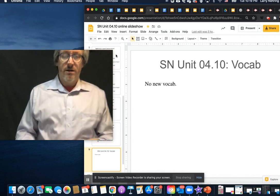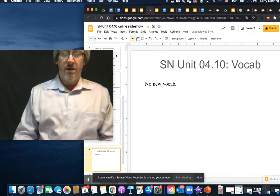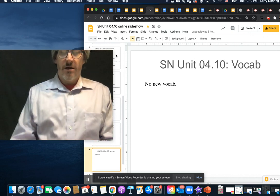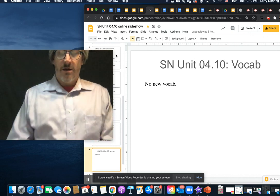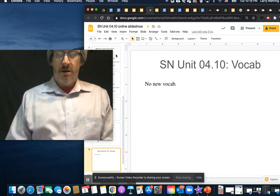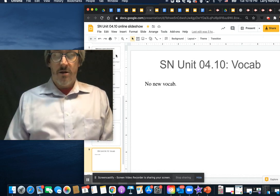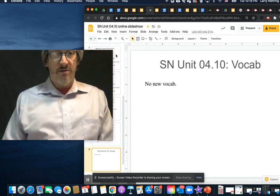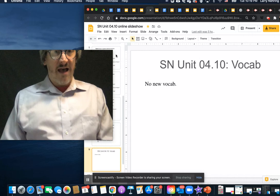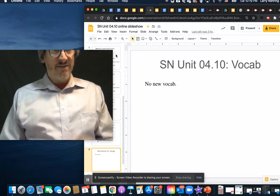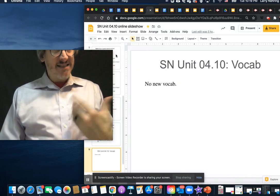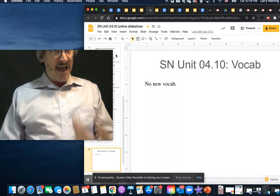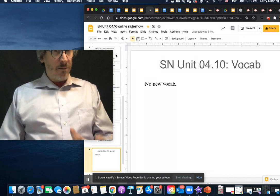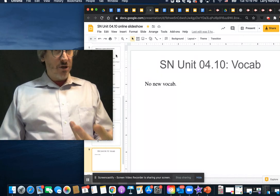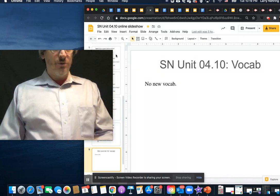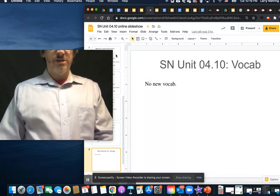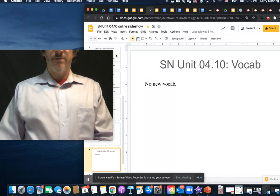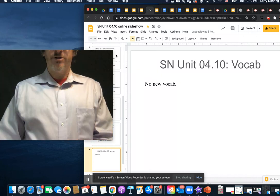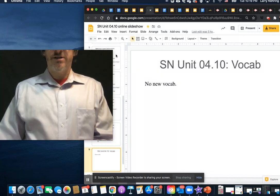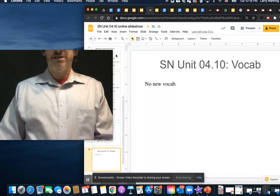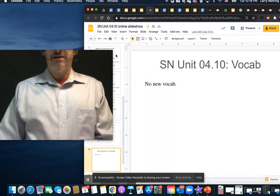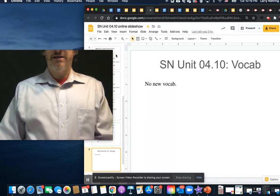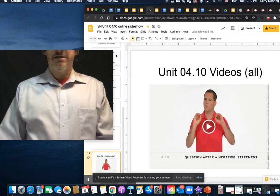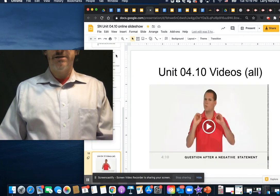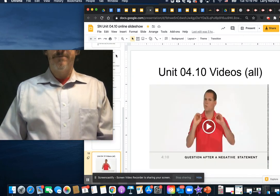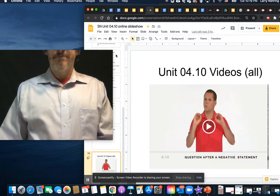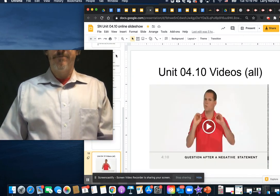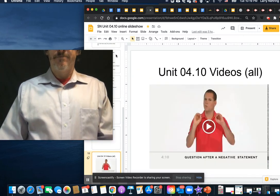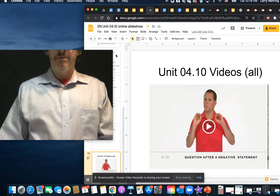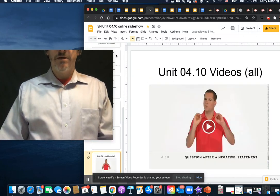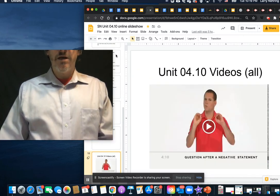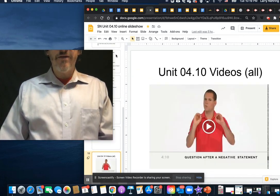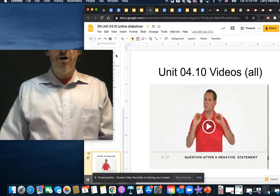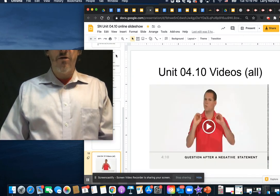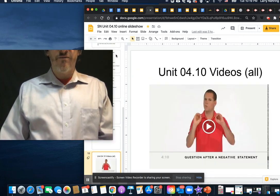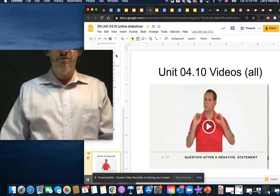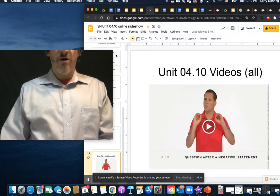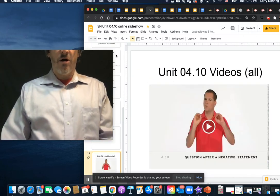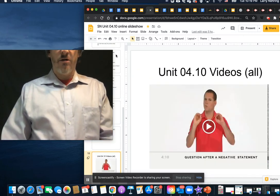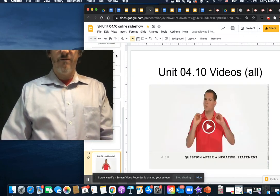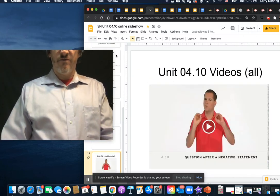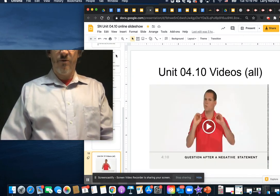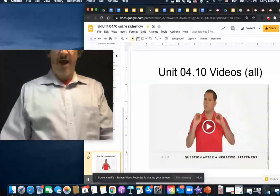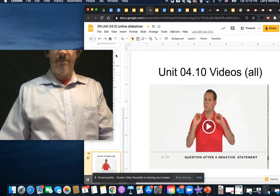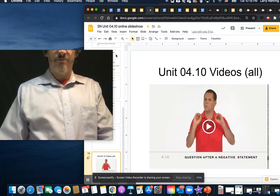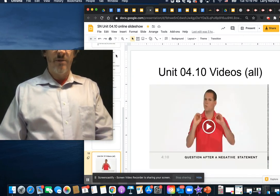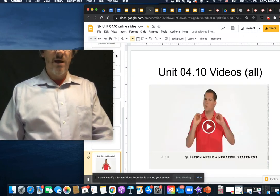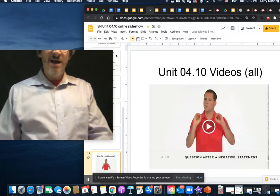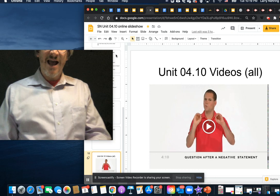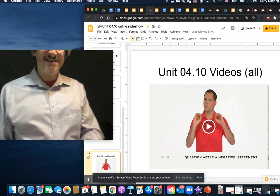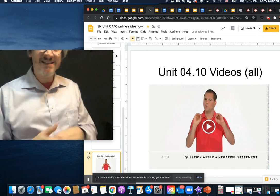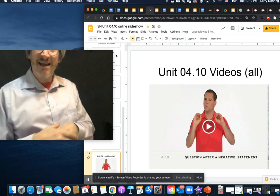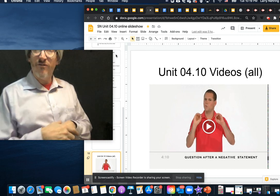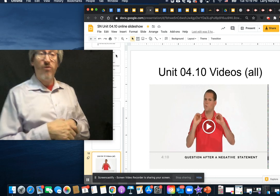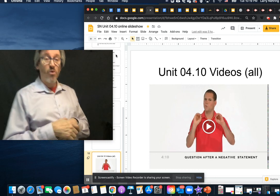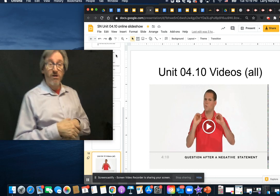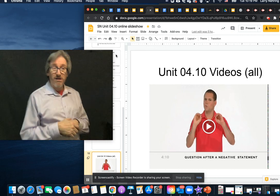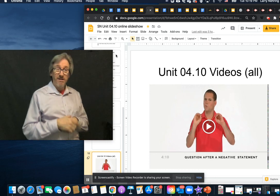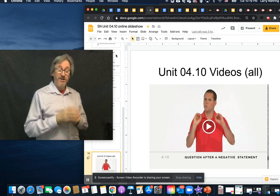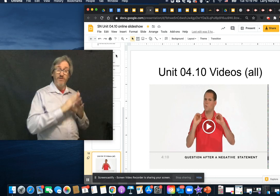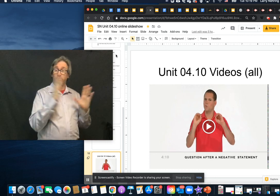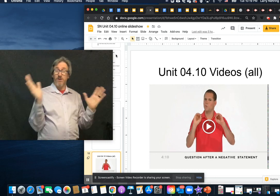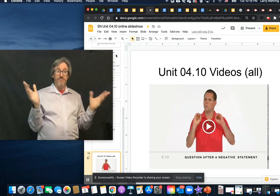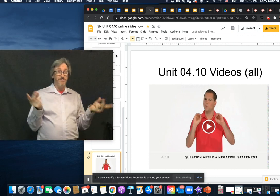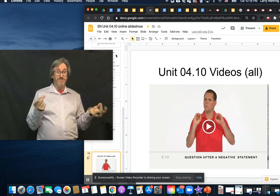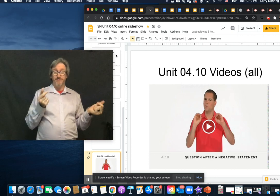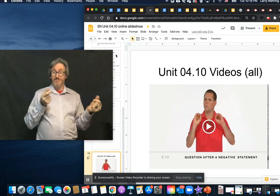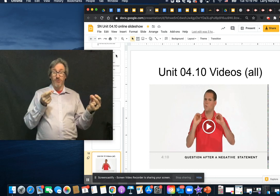then I've established who the subject of the sentence is. And then all of the vocab. As I say, for